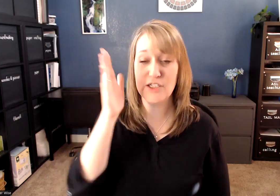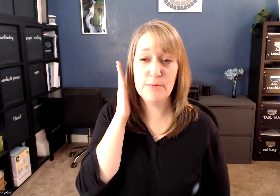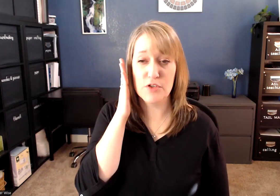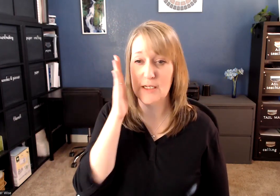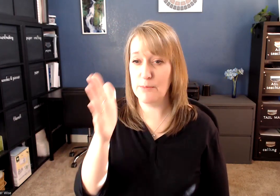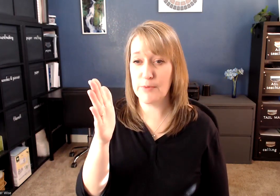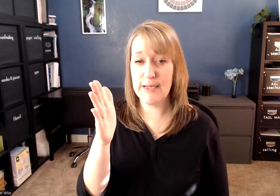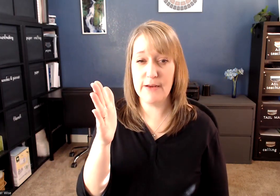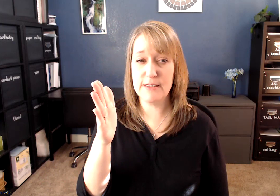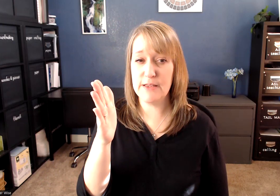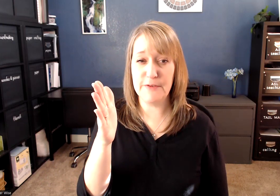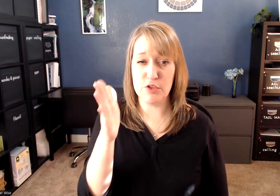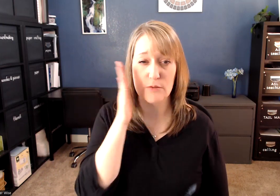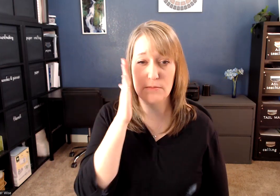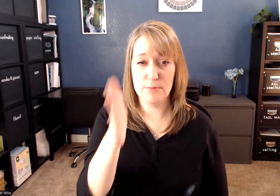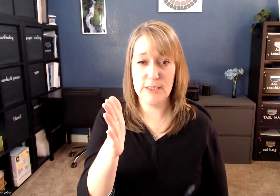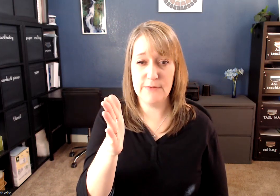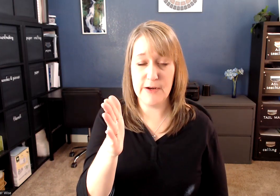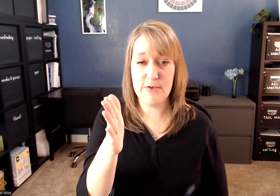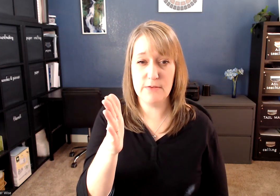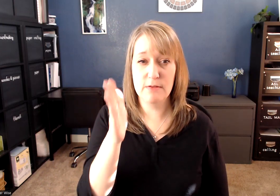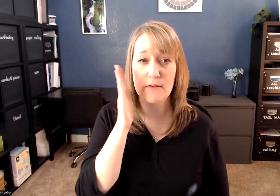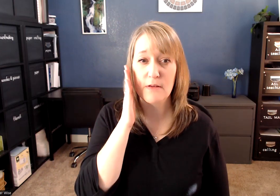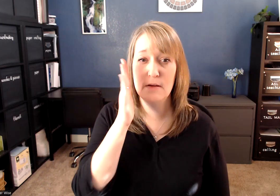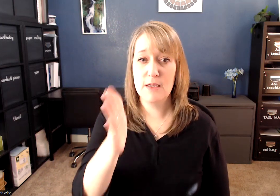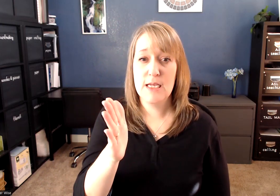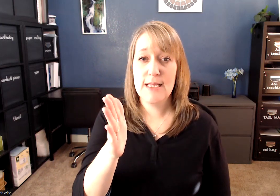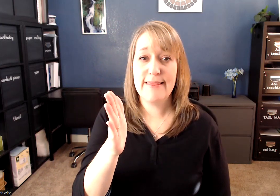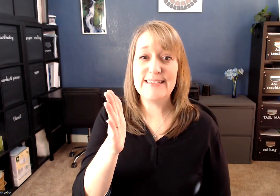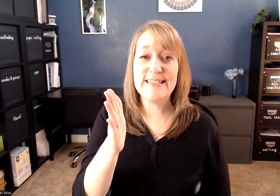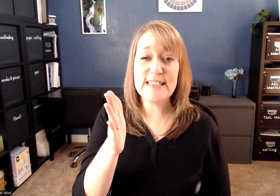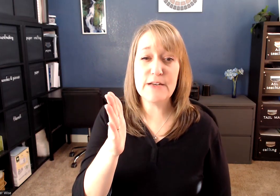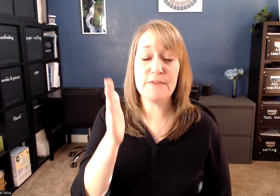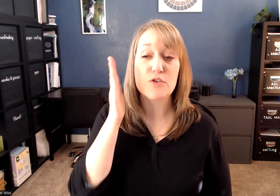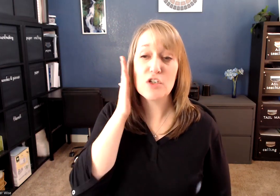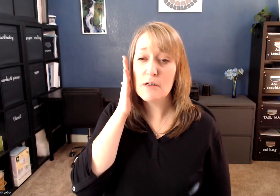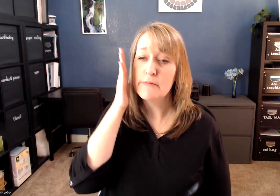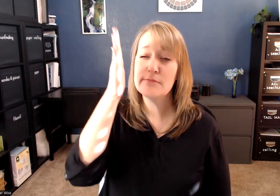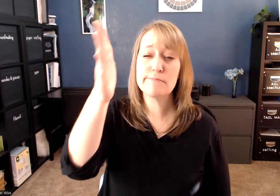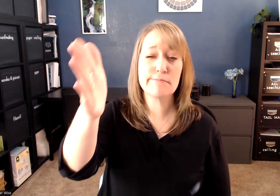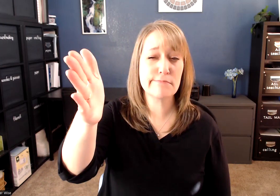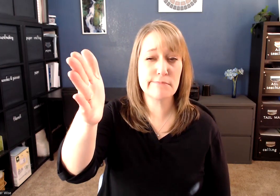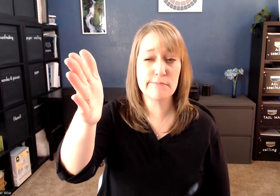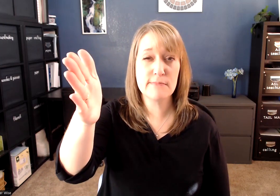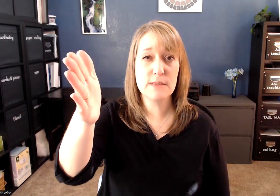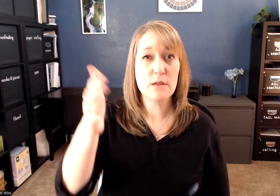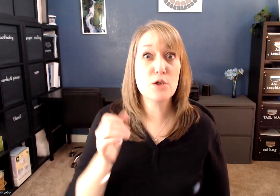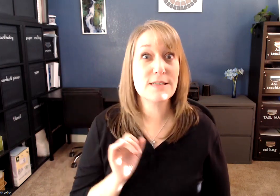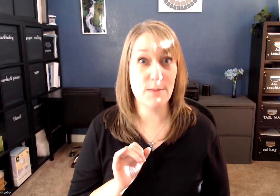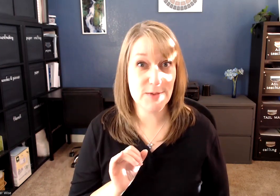shape. You're just going to bring it into the future, bring it in front of you. The distant future looks almost